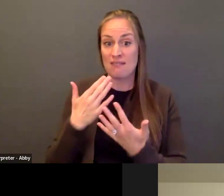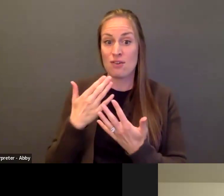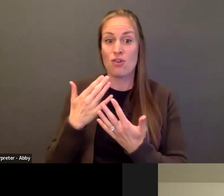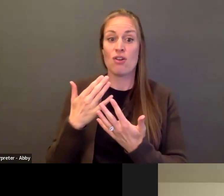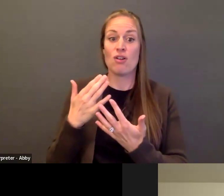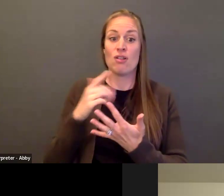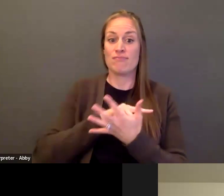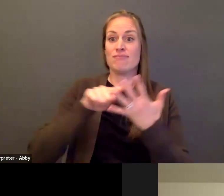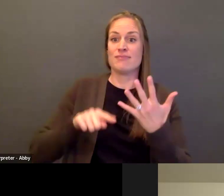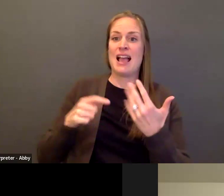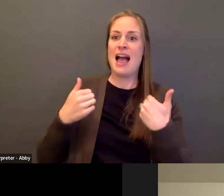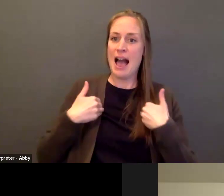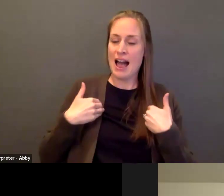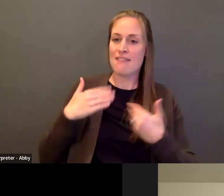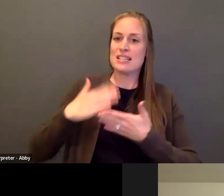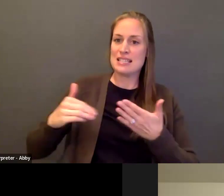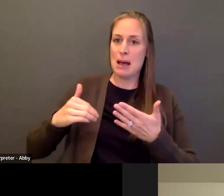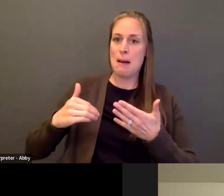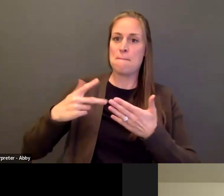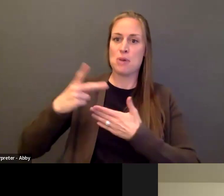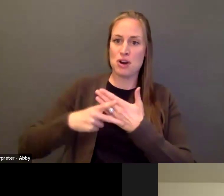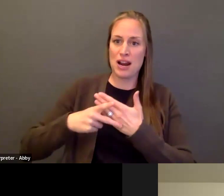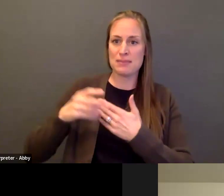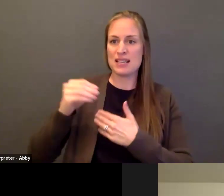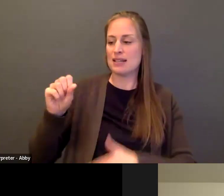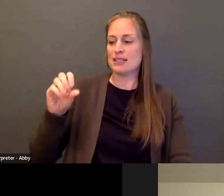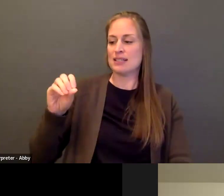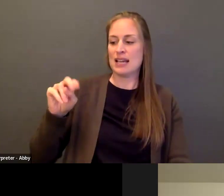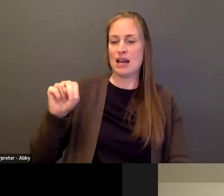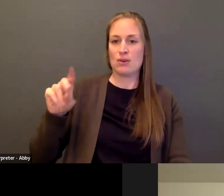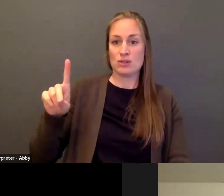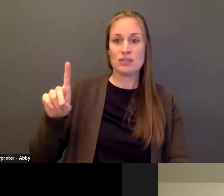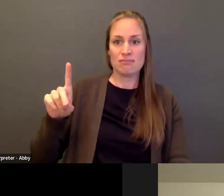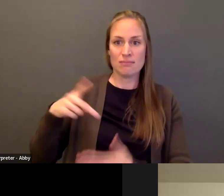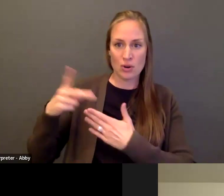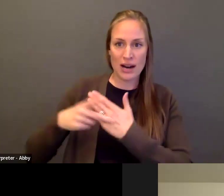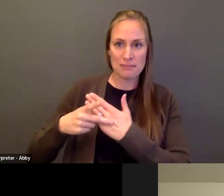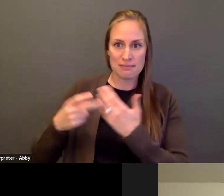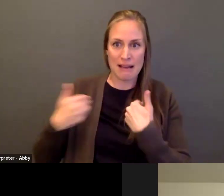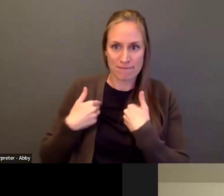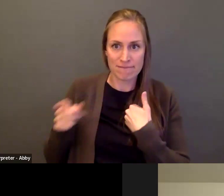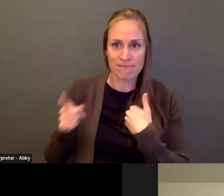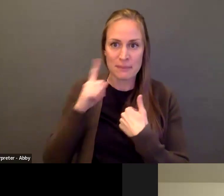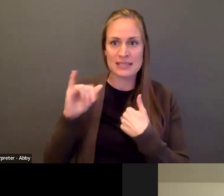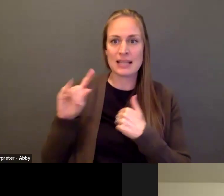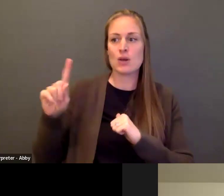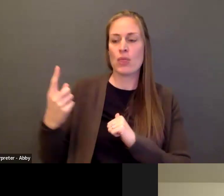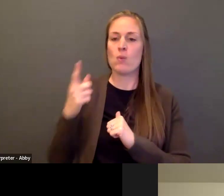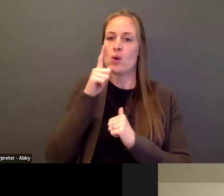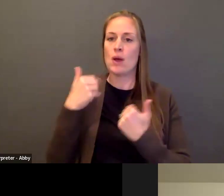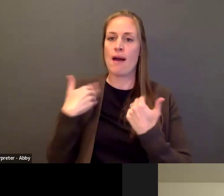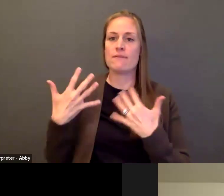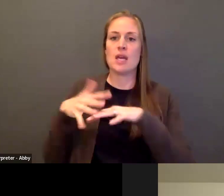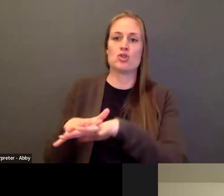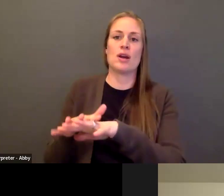the IDD program at Sound, because that is the only one that I know of that actually has those integrated services and focuses